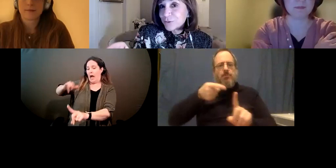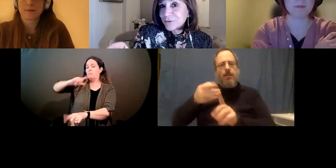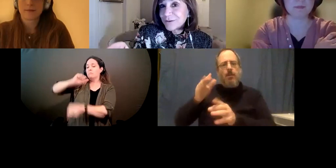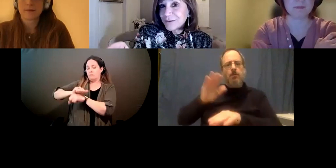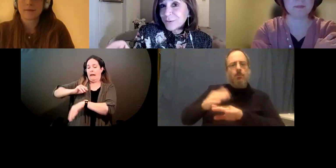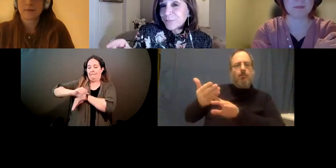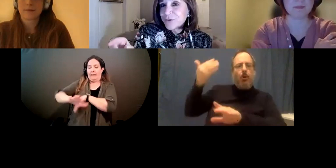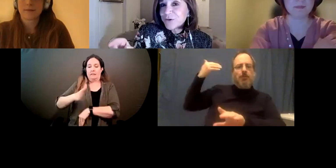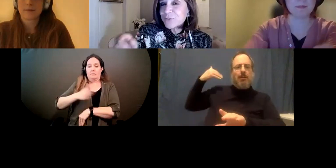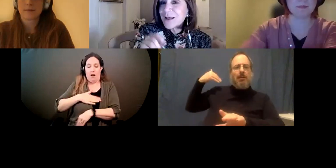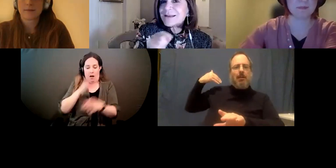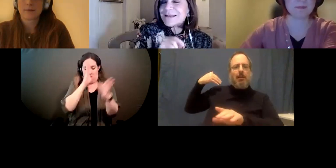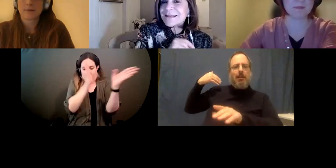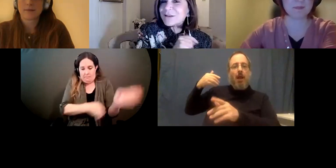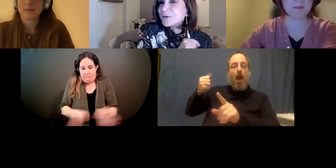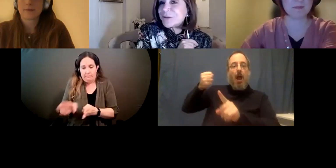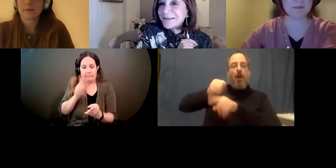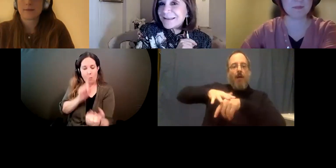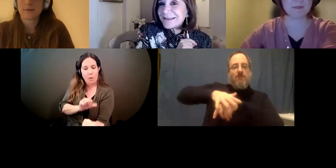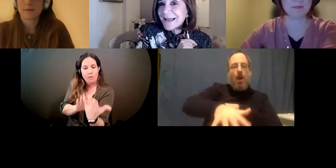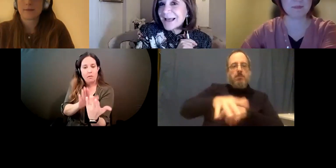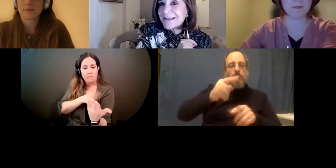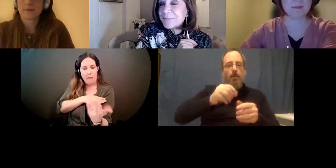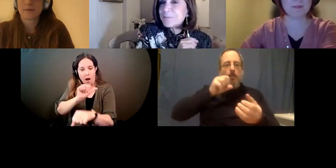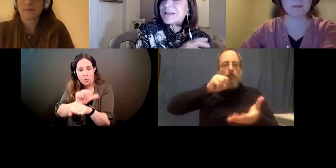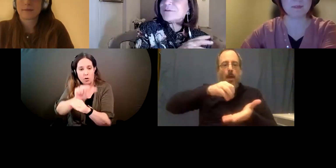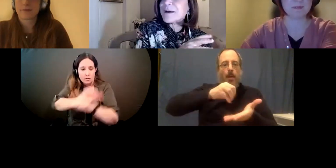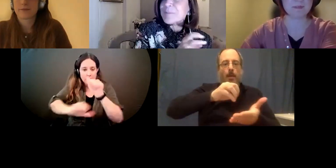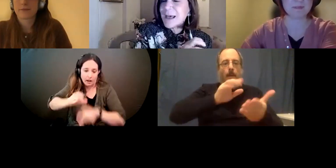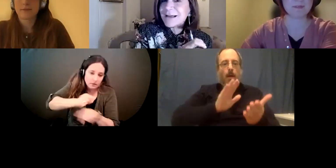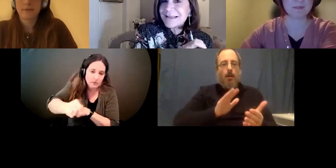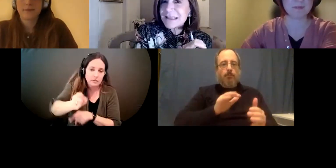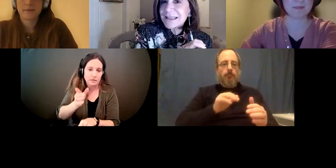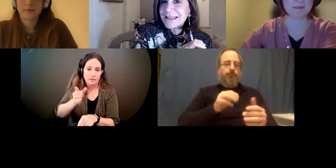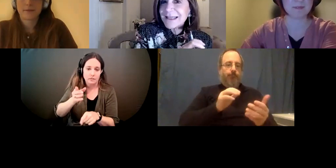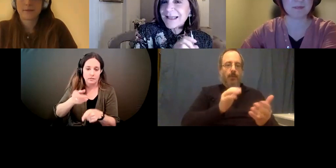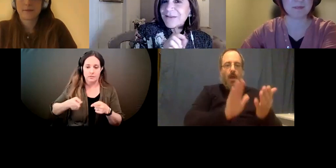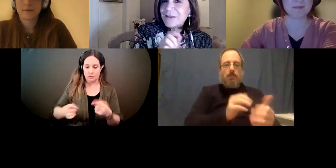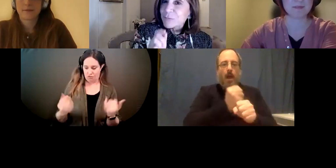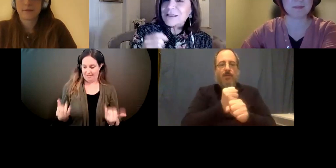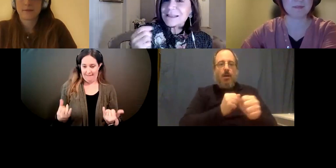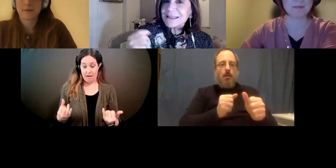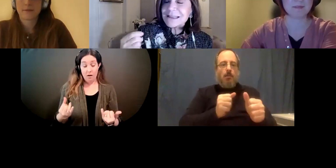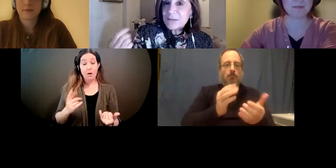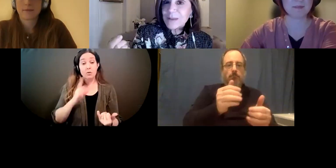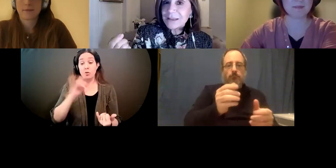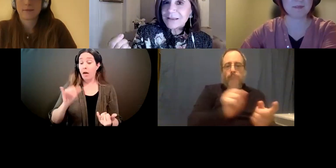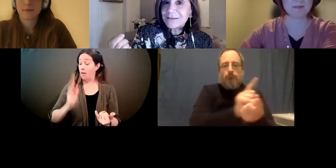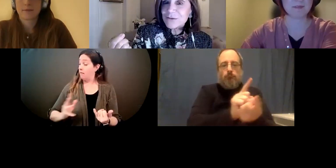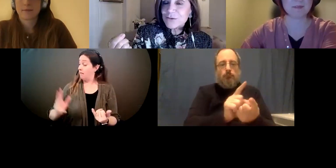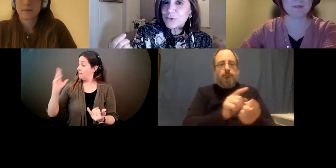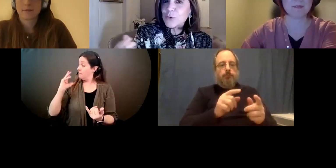future. So nothing is included as a bit of my past that really didn't